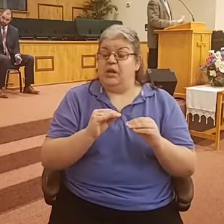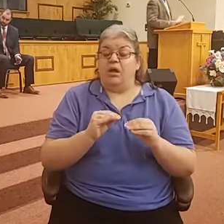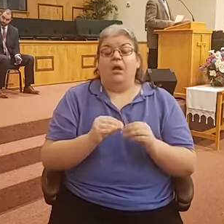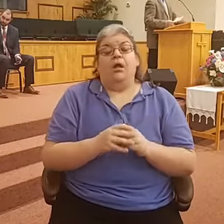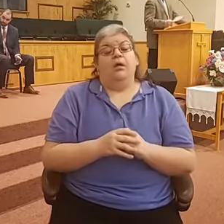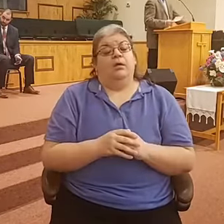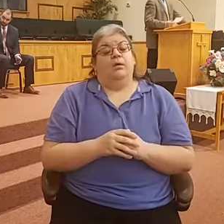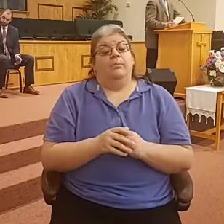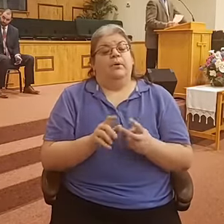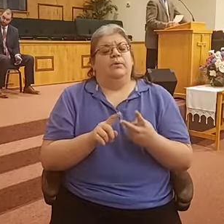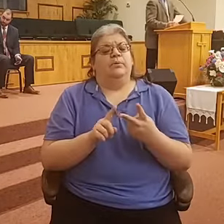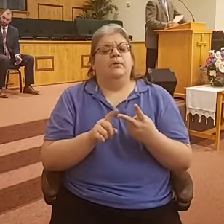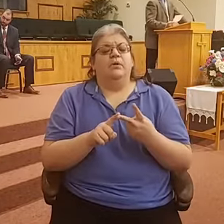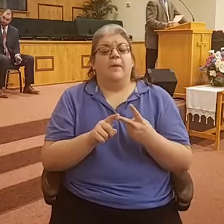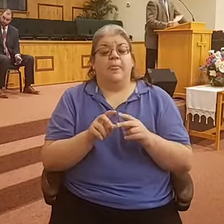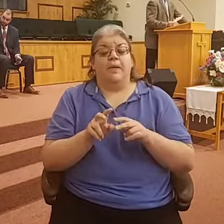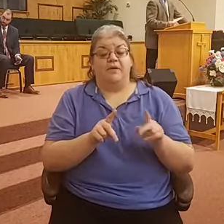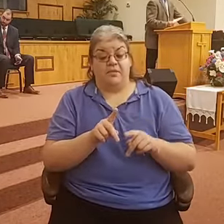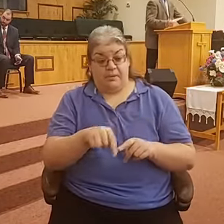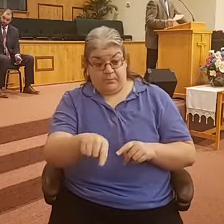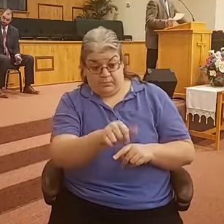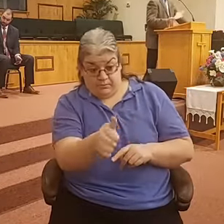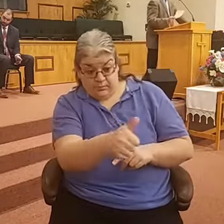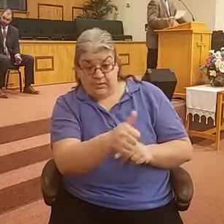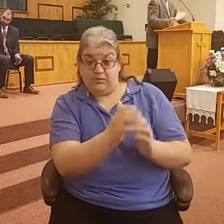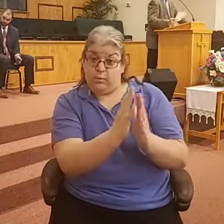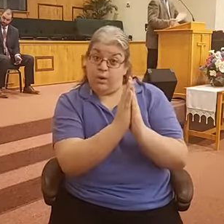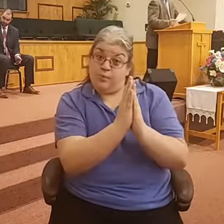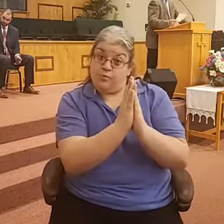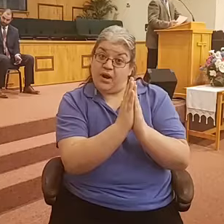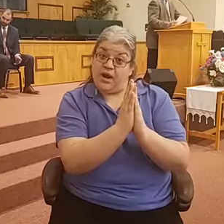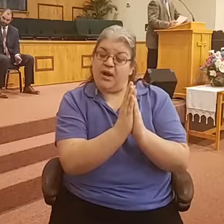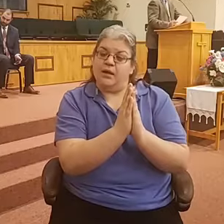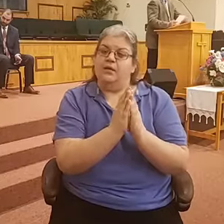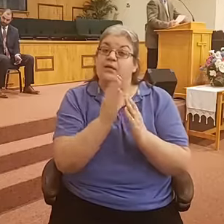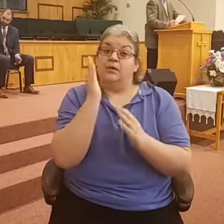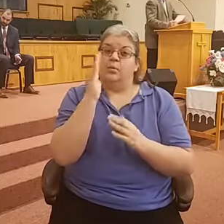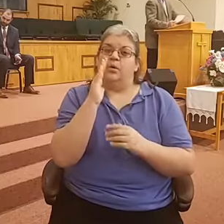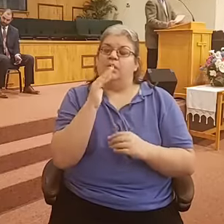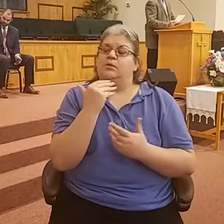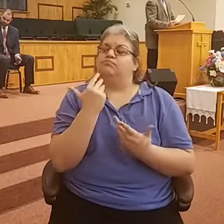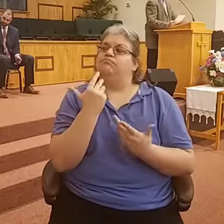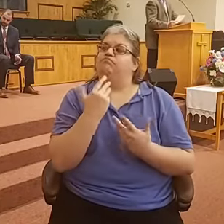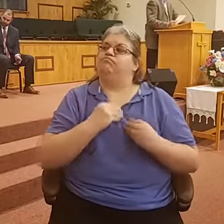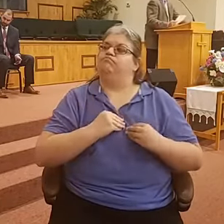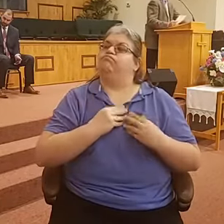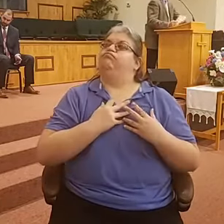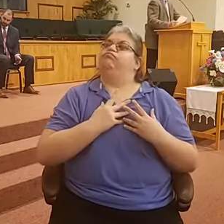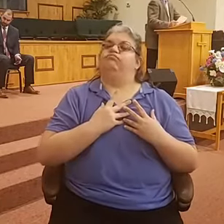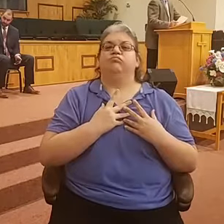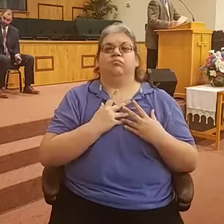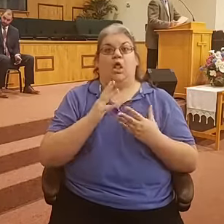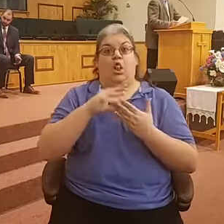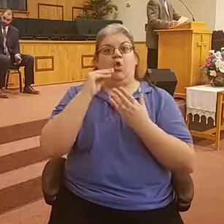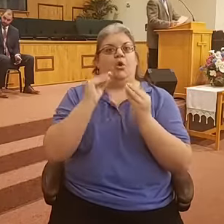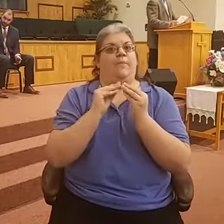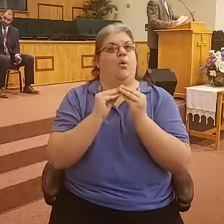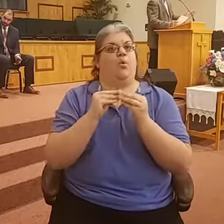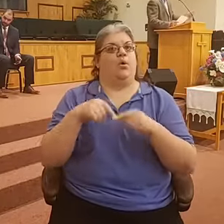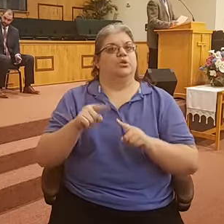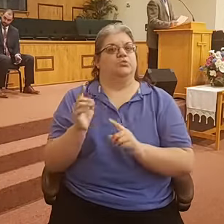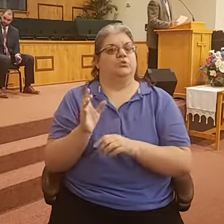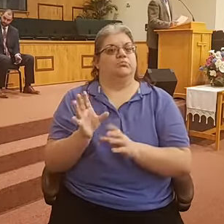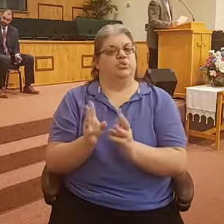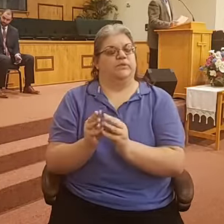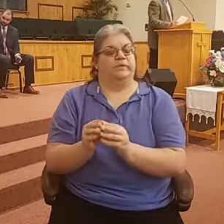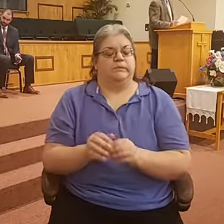that people who are praying for the services get more out of the services. So, boy, what a blessing it is to know that you've done that. And I want to